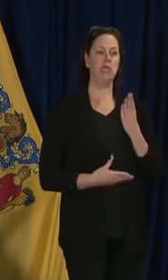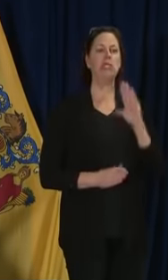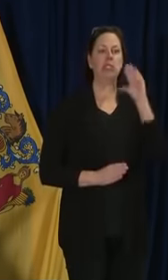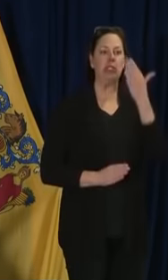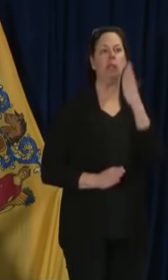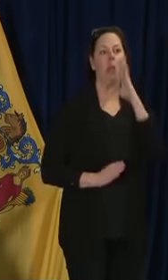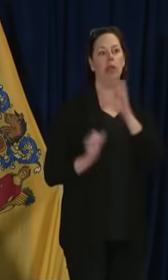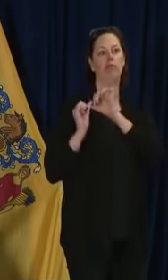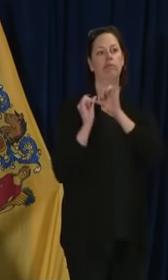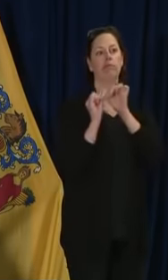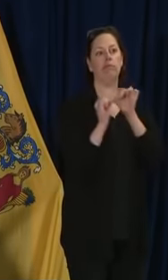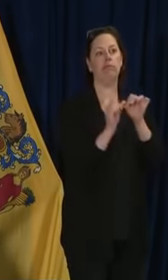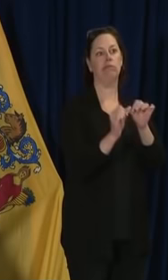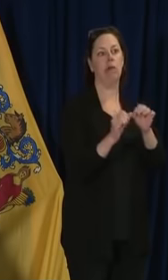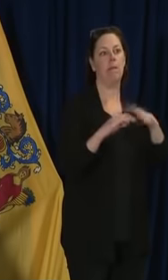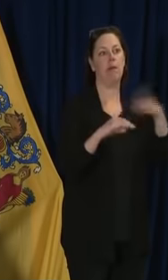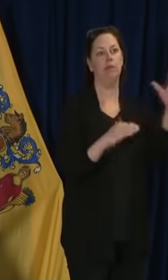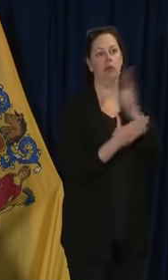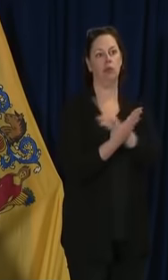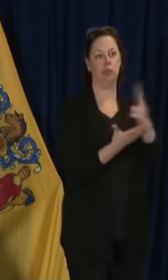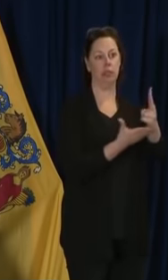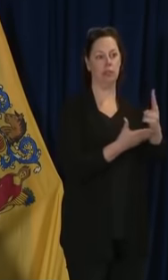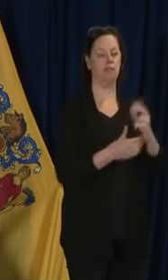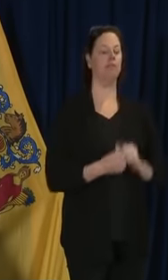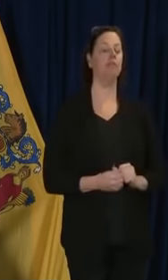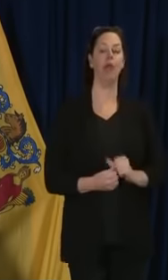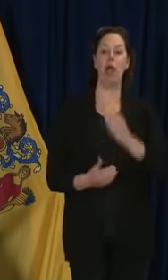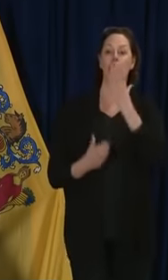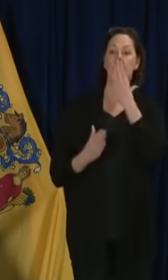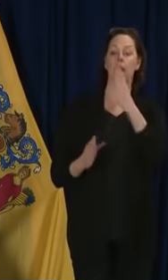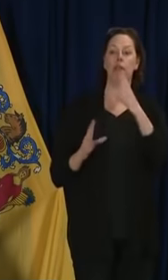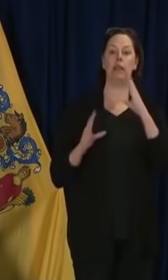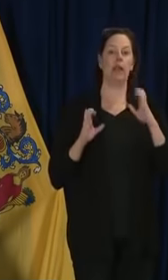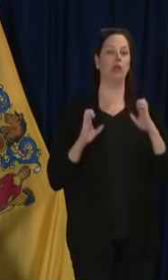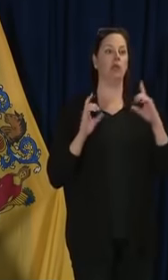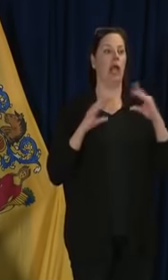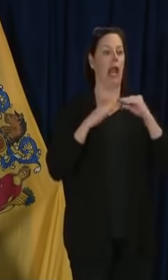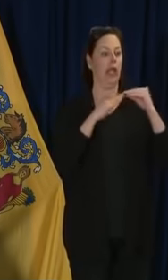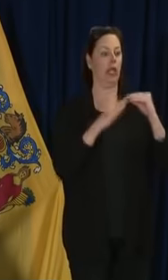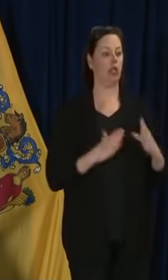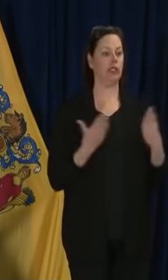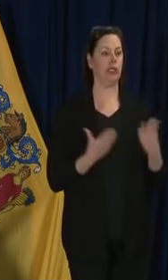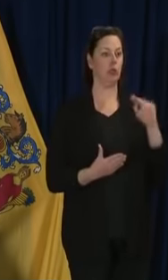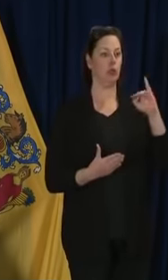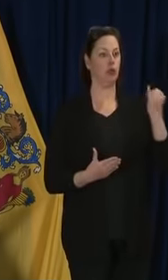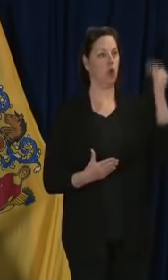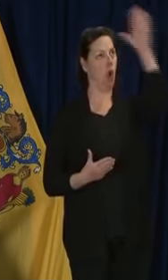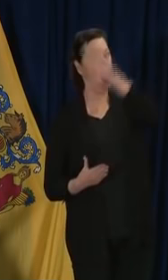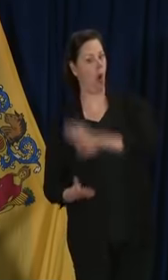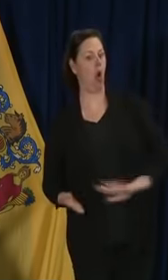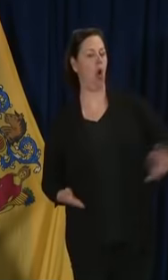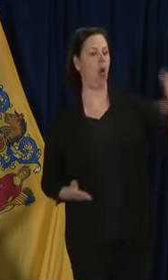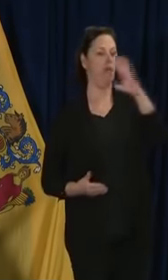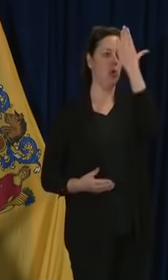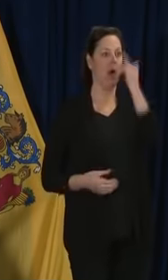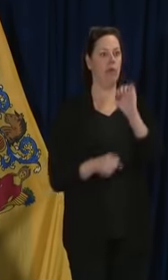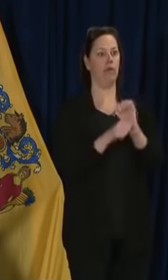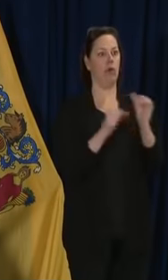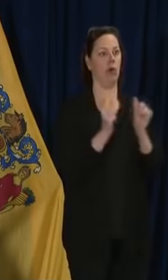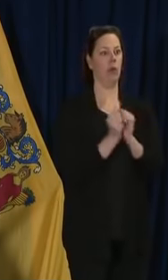Again, I want to thank and reiterate my thanks to the educational leaders from around the state, up and down the state, who have worked with